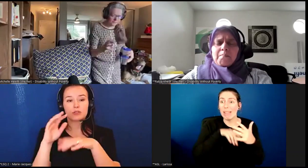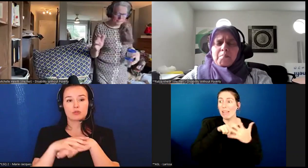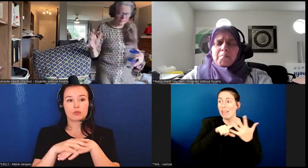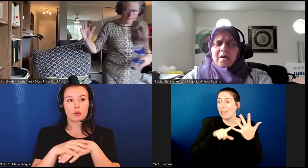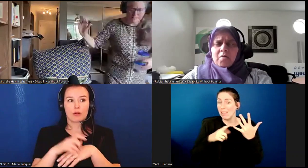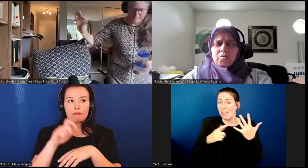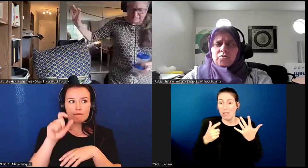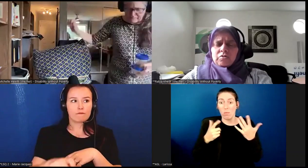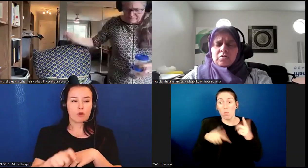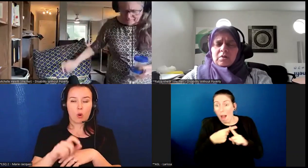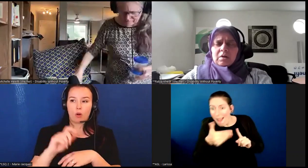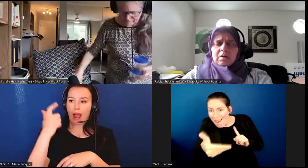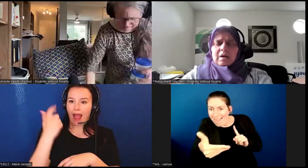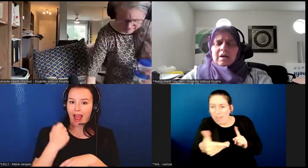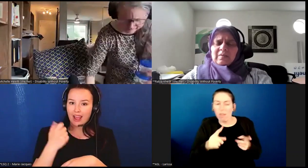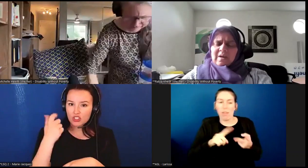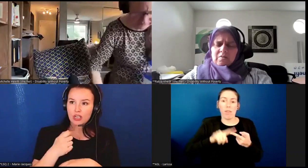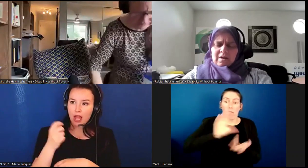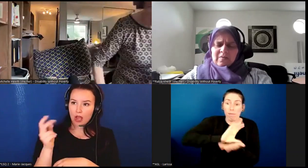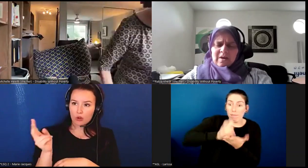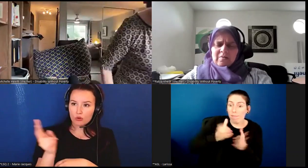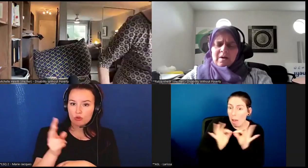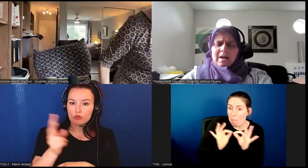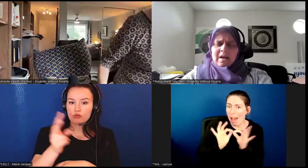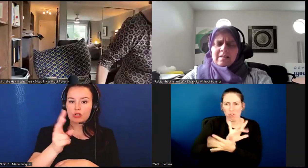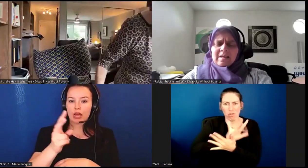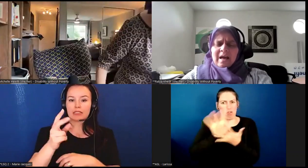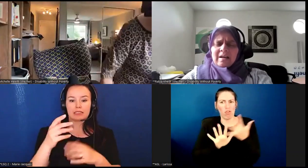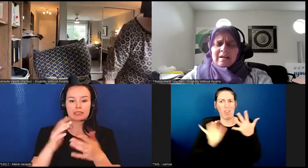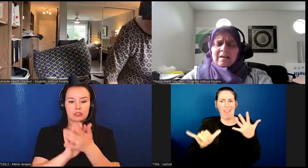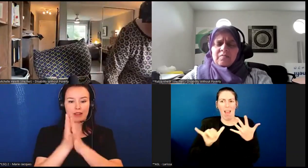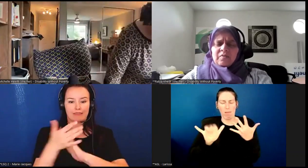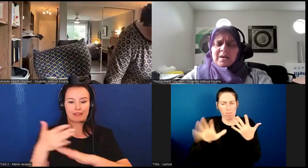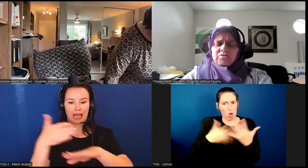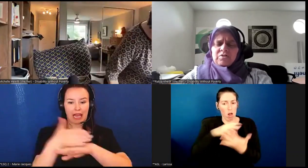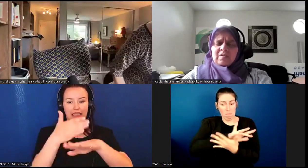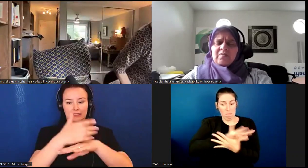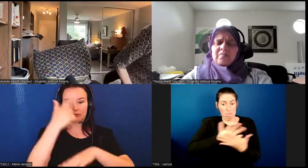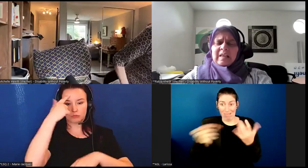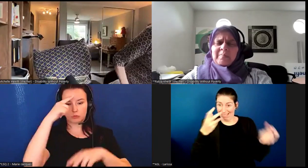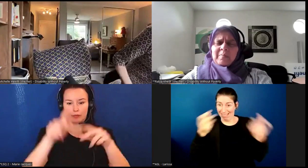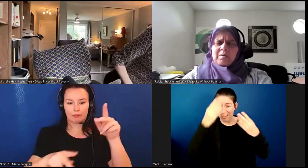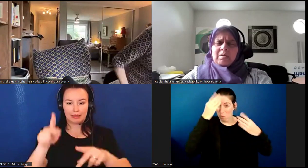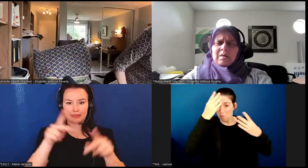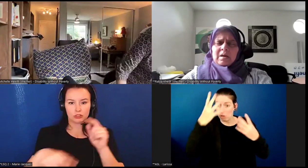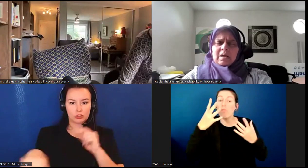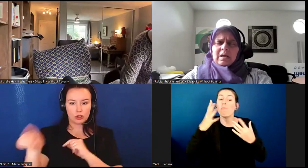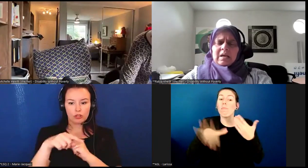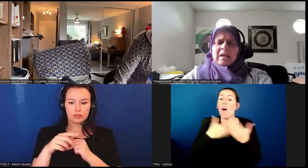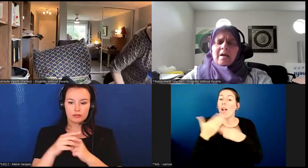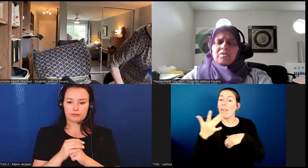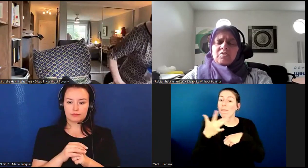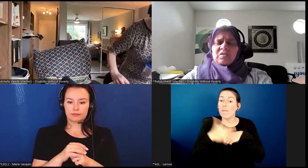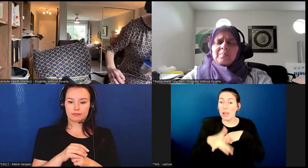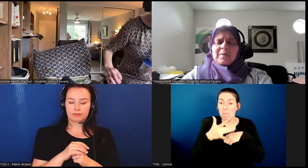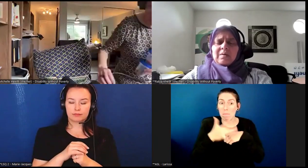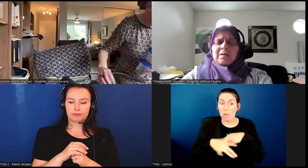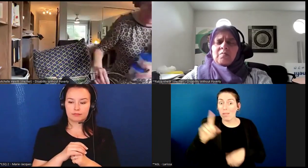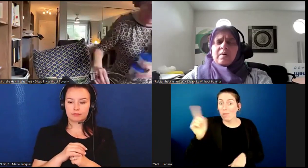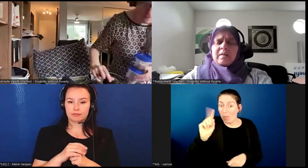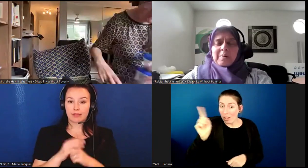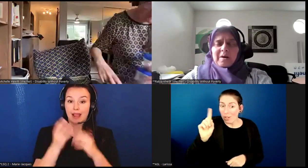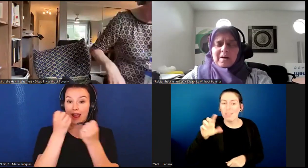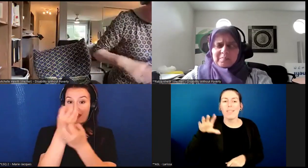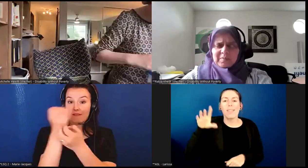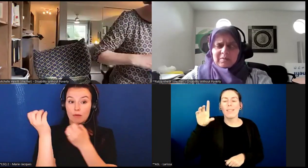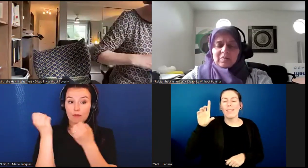the amount, etc., etc. And that information is available in our disability